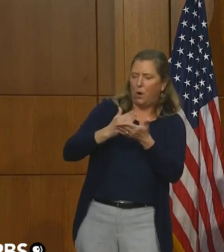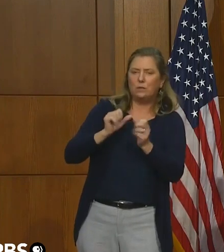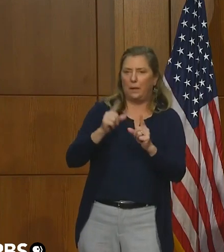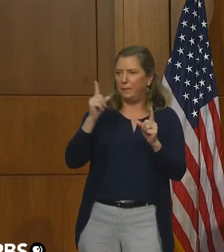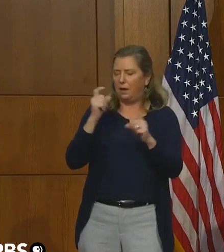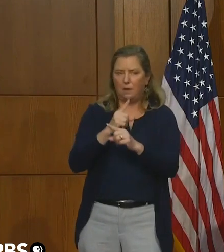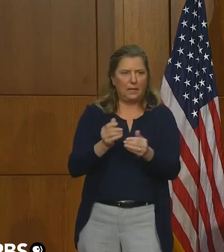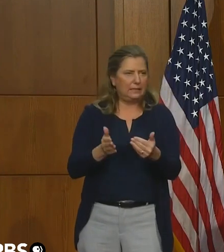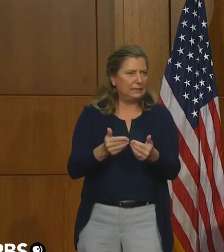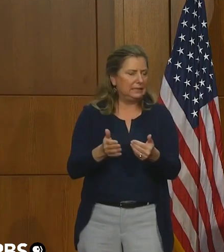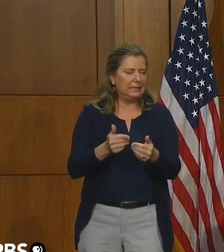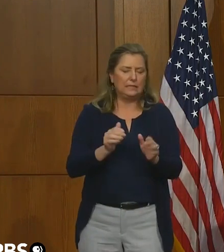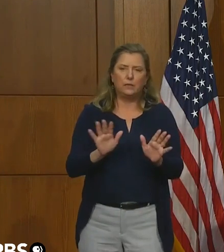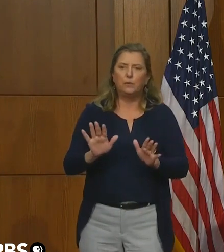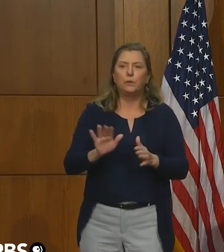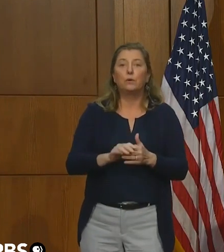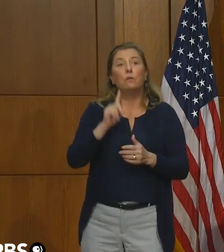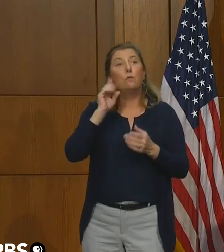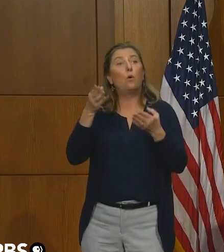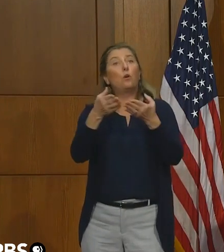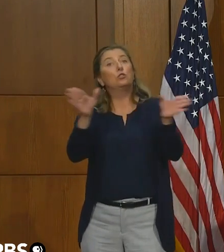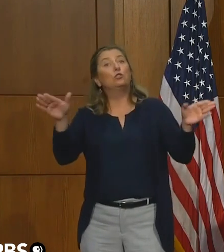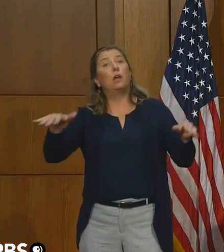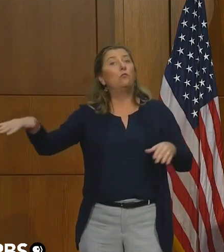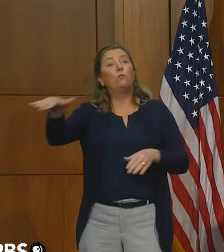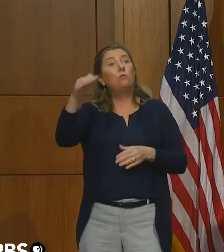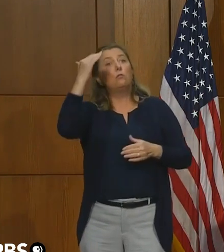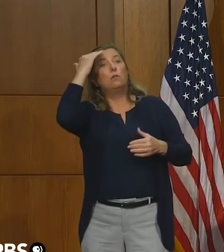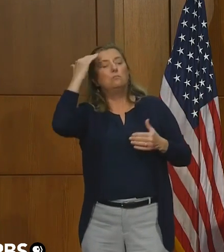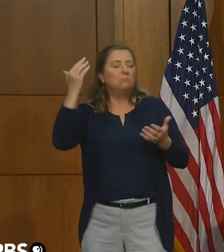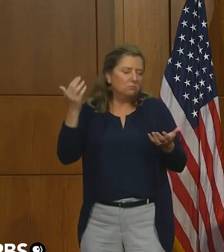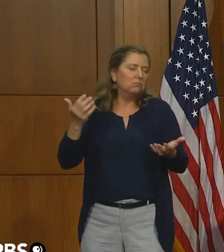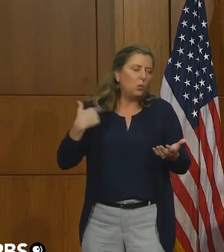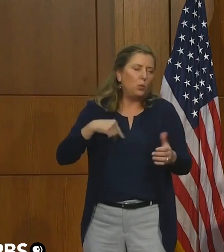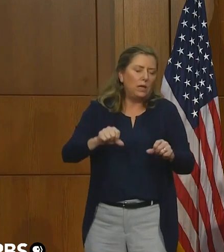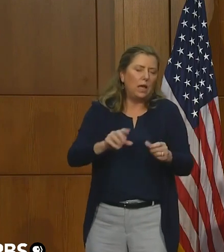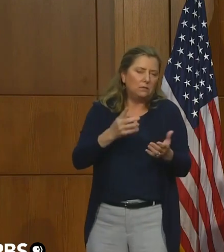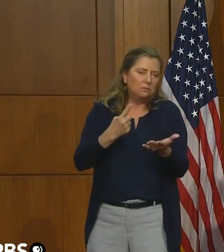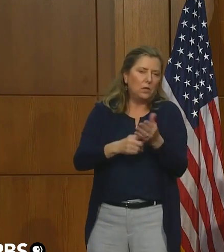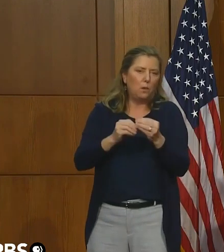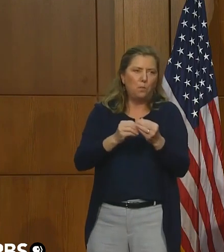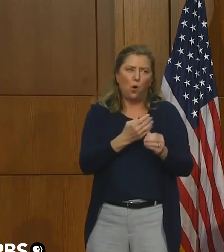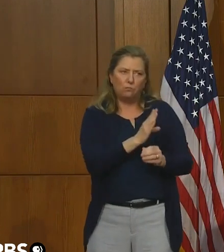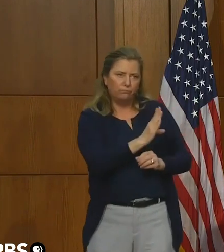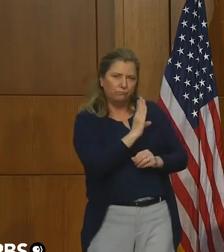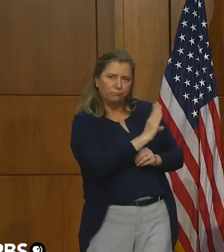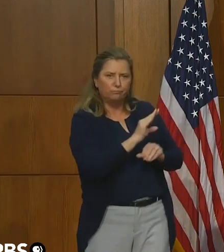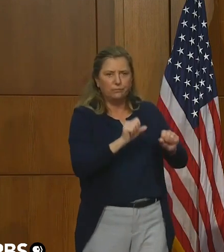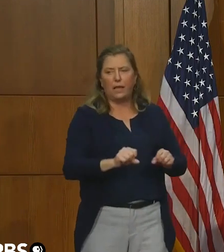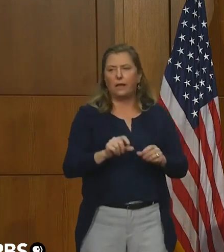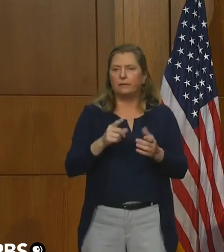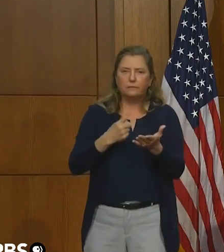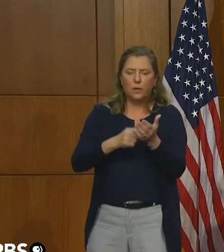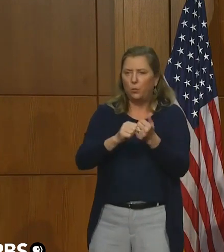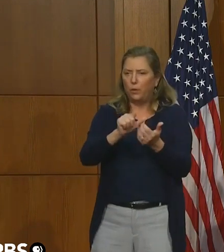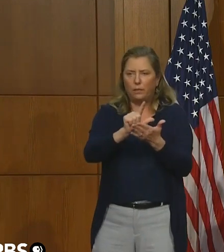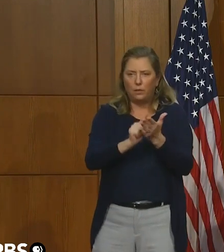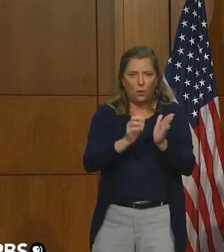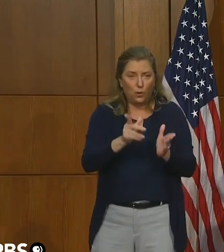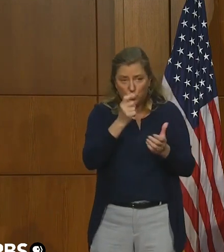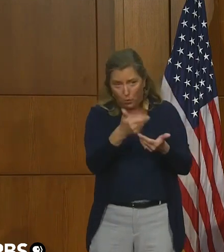hurry. I think for the general public right now, and we can talk about this more offline, talk with lawyers, whoever you want to talk